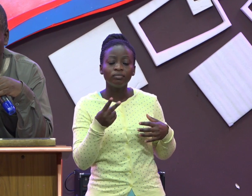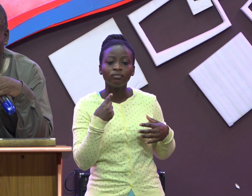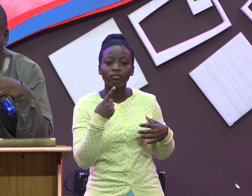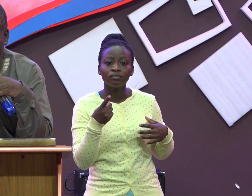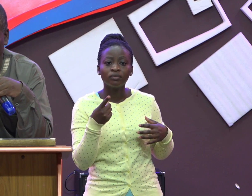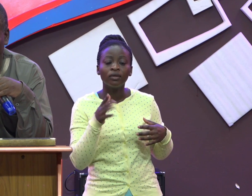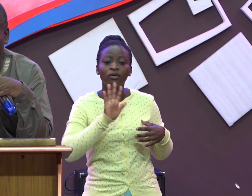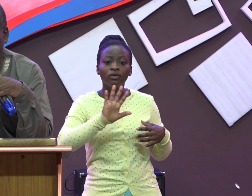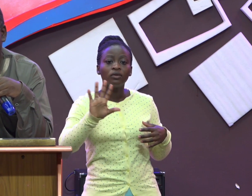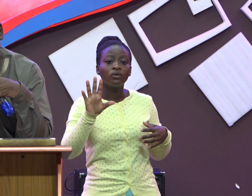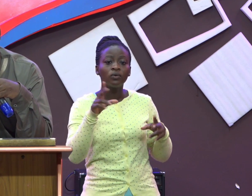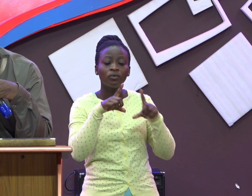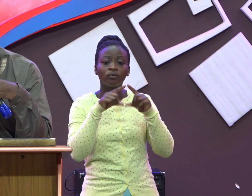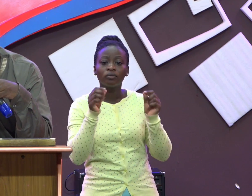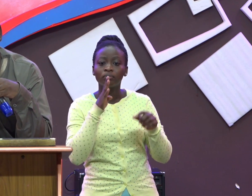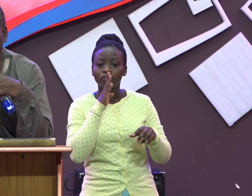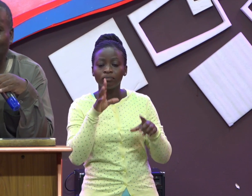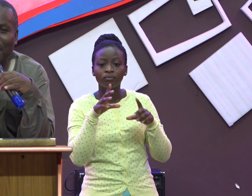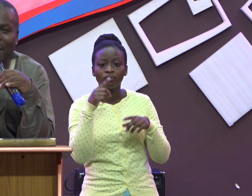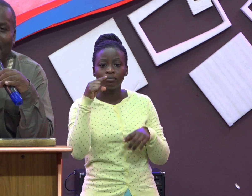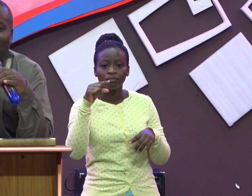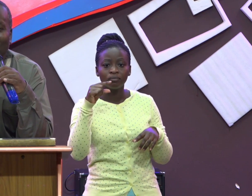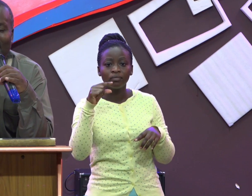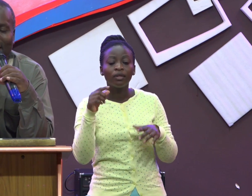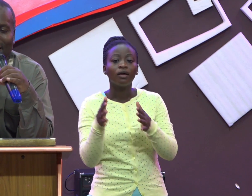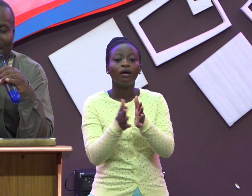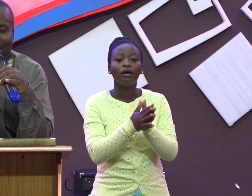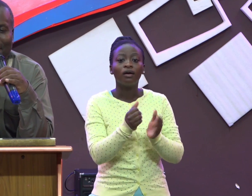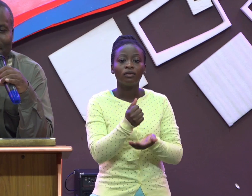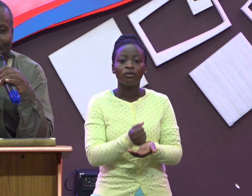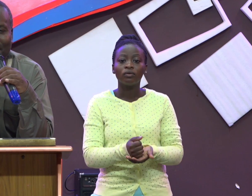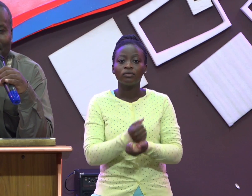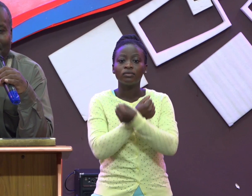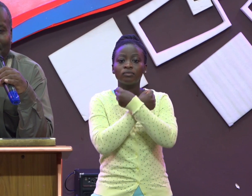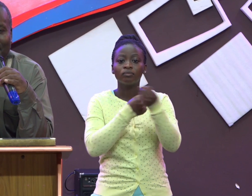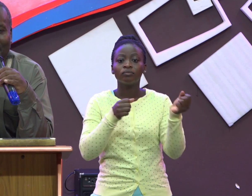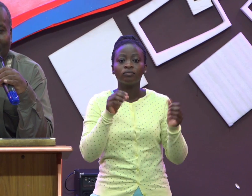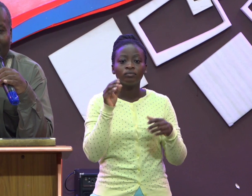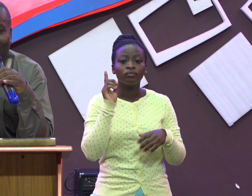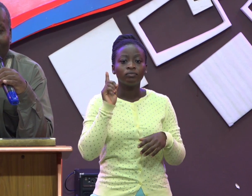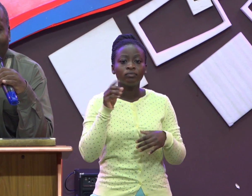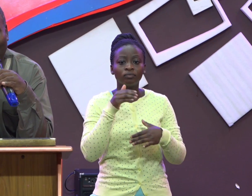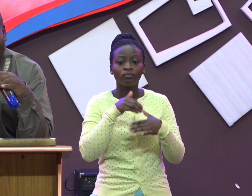few. Don't add on many words. And then it would have saved you from many things that would come